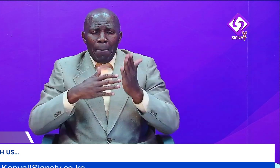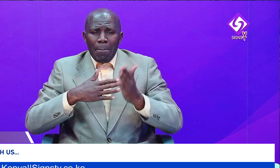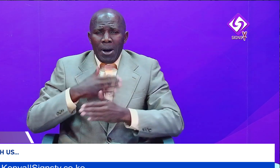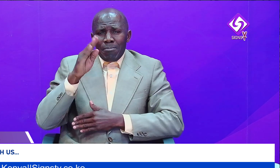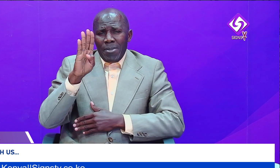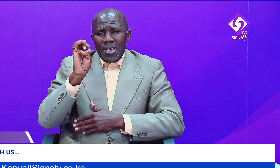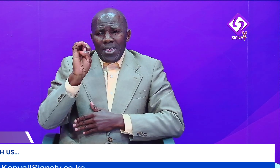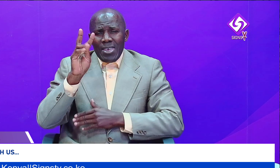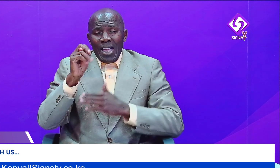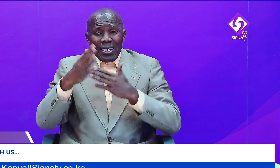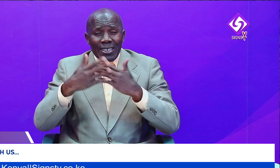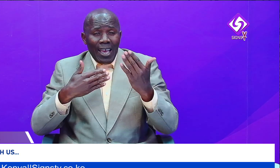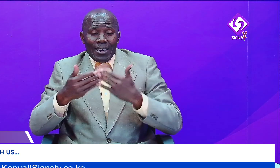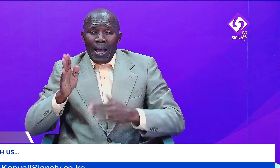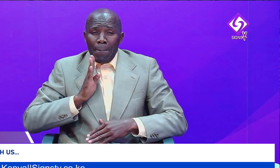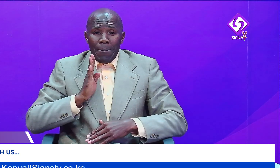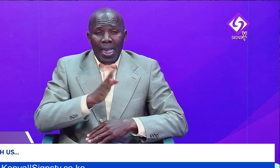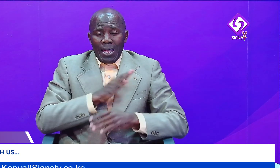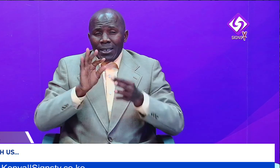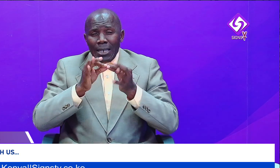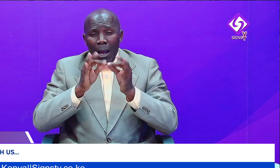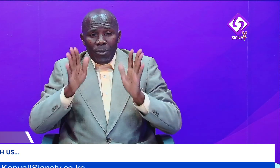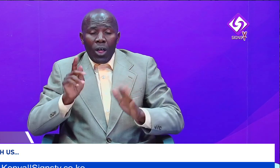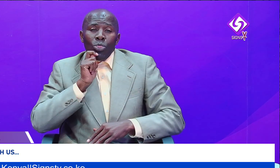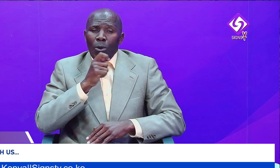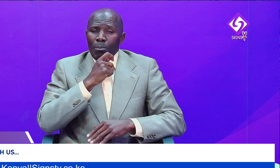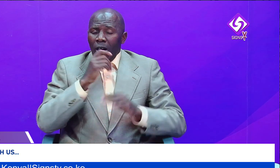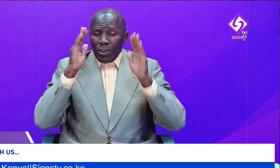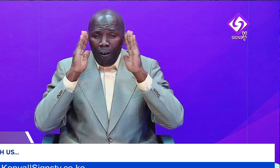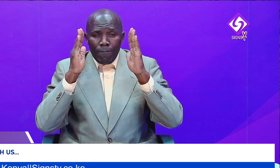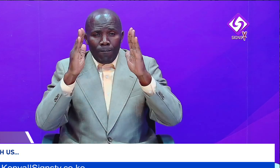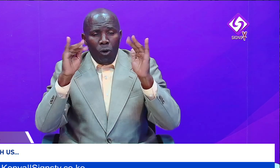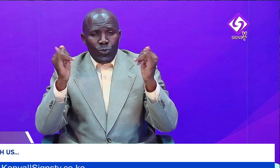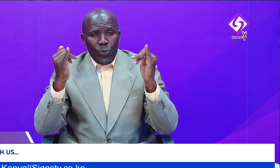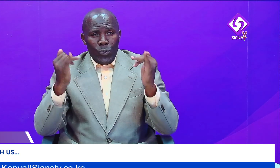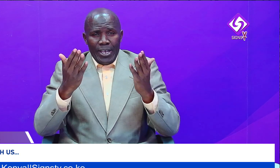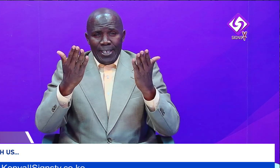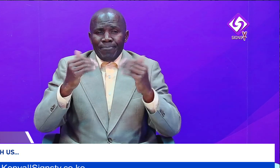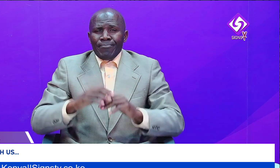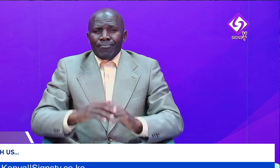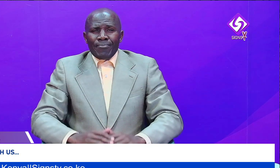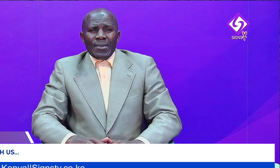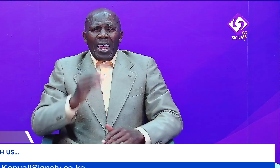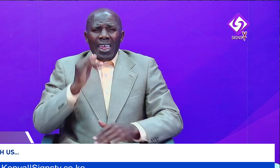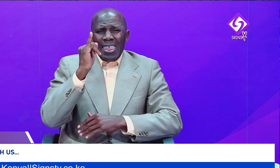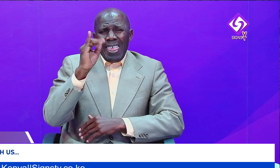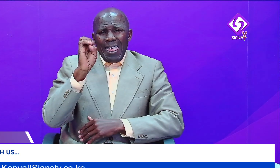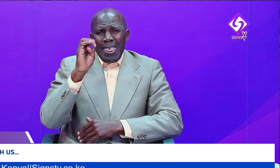Good afternoon and welcome to Science TV Crunch News. You are with me, Ben Warangai, and my sign language interpreter, Tobias